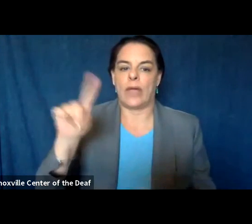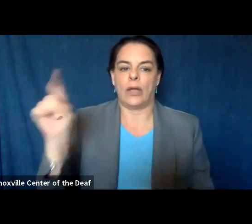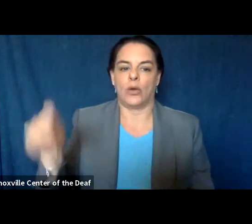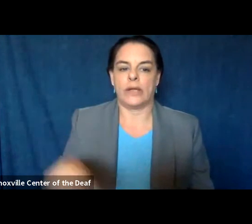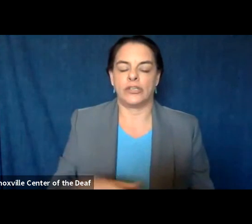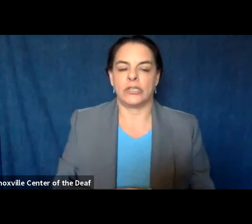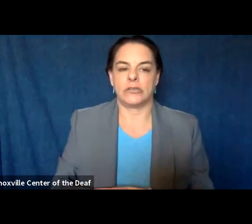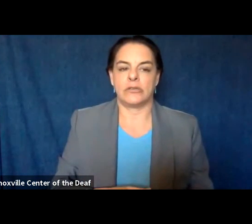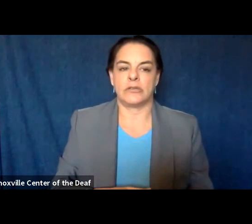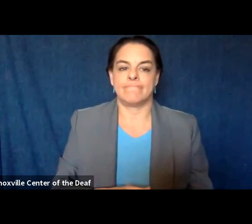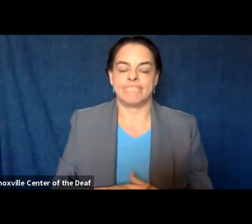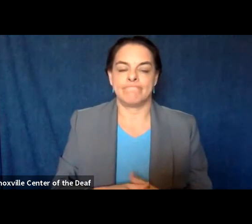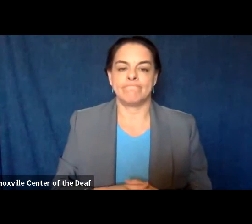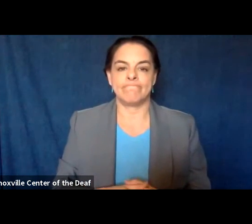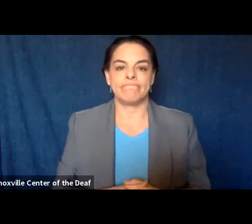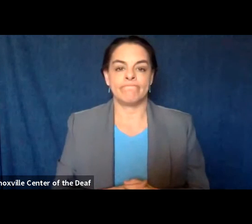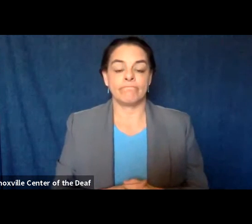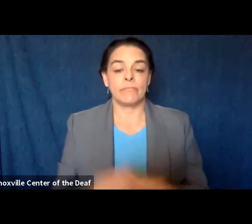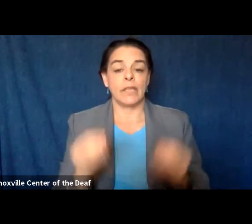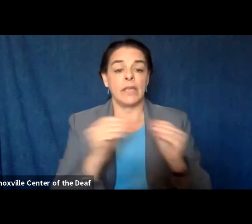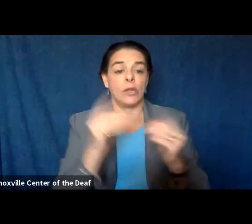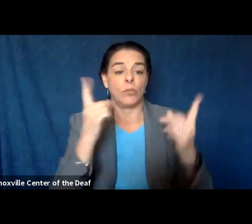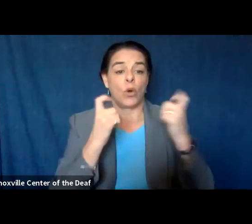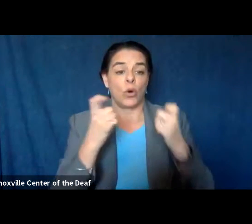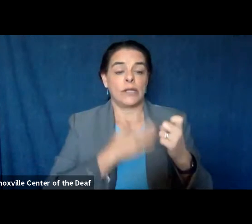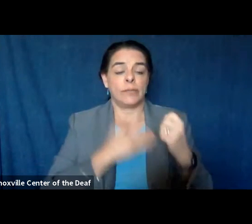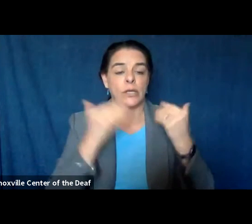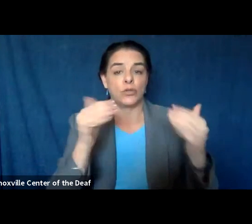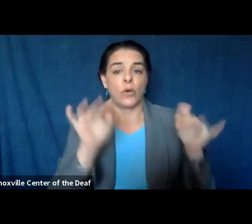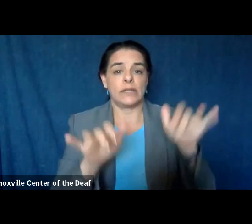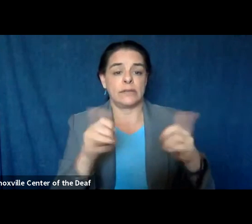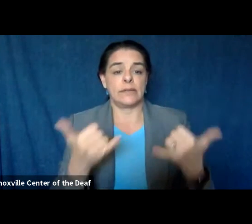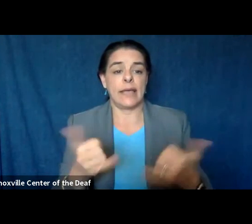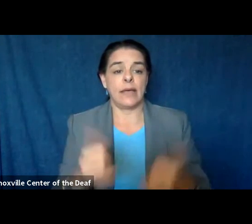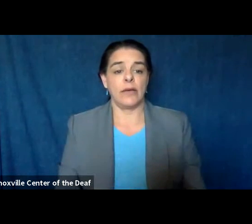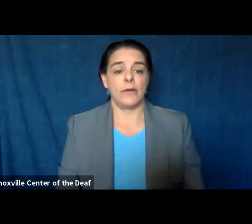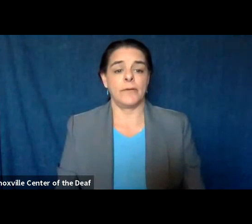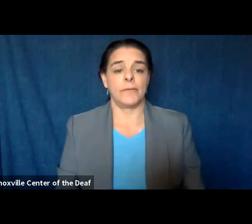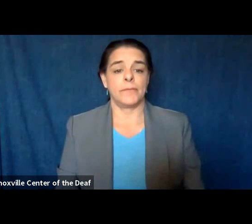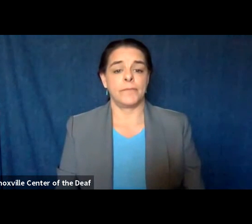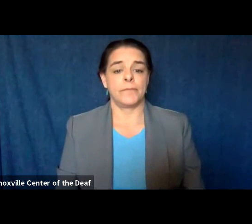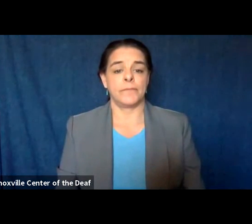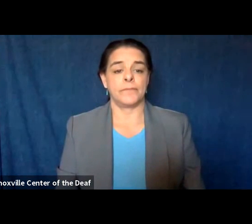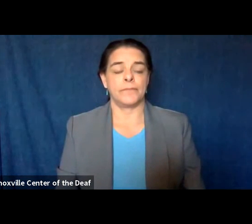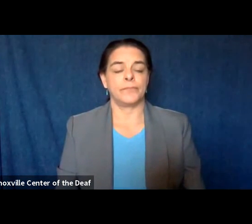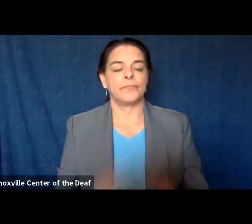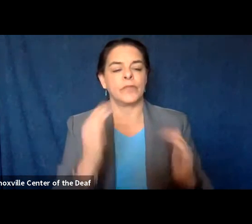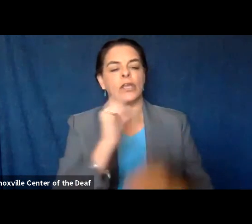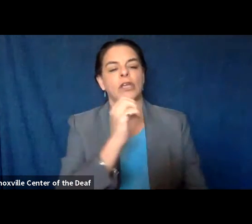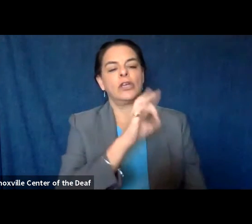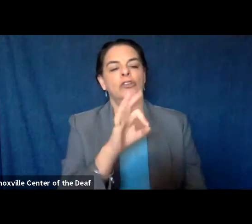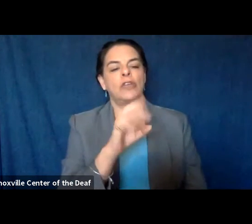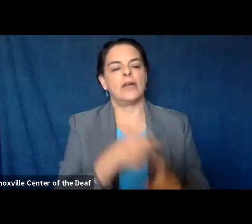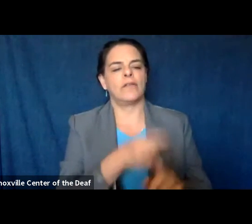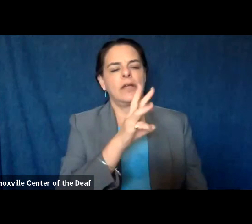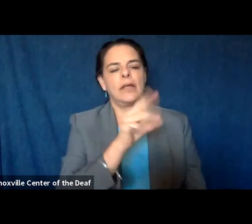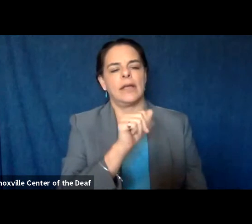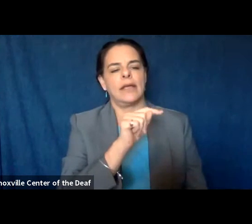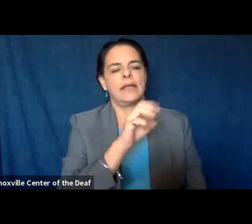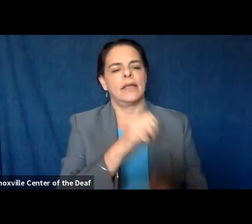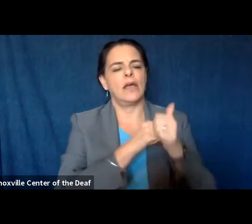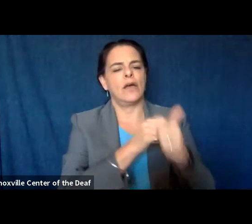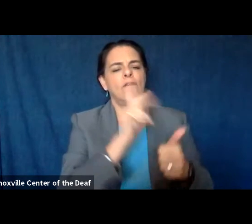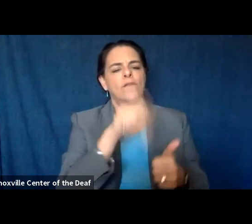Forensic Center. Any further questions, please go ahead and submit them. From Jeff with WATE, following